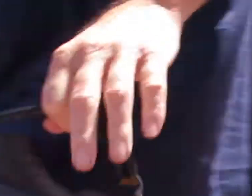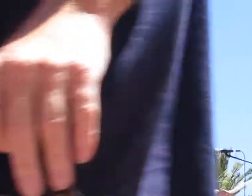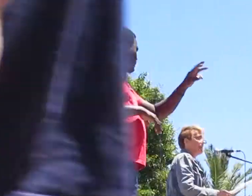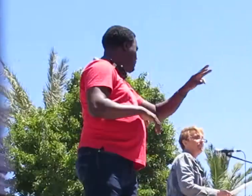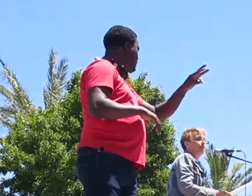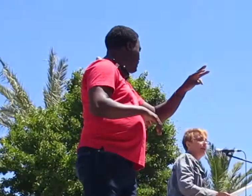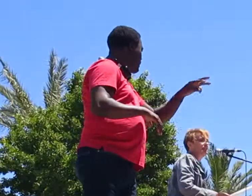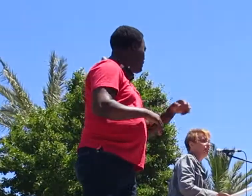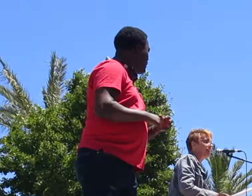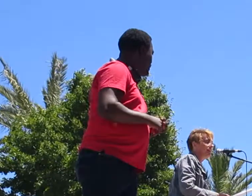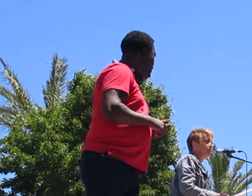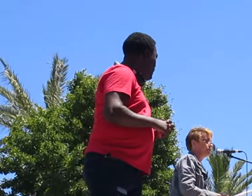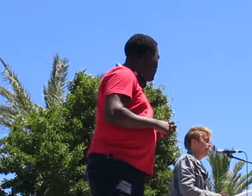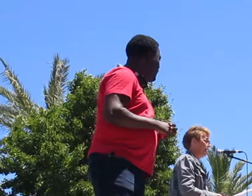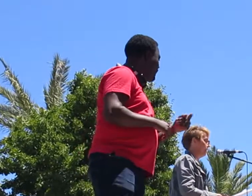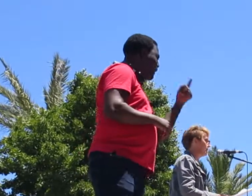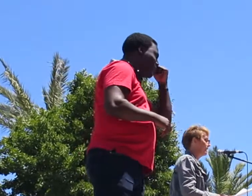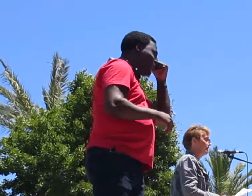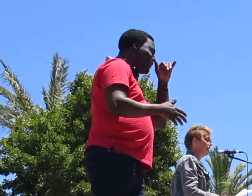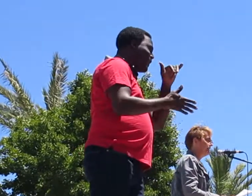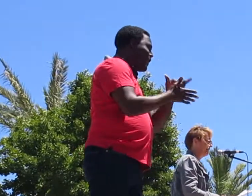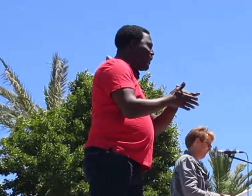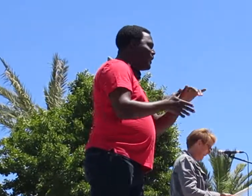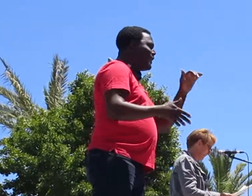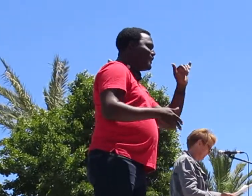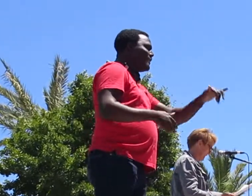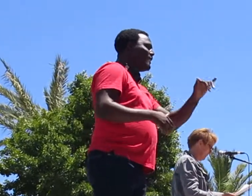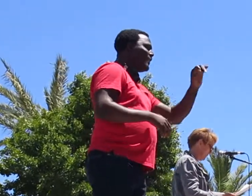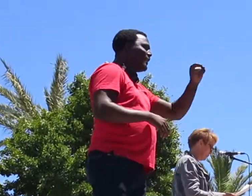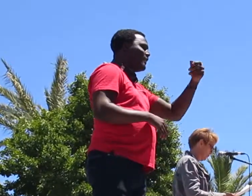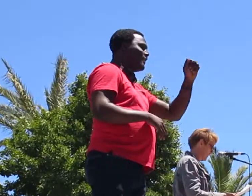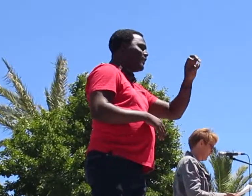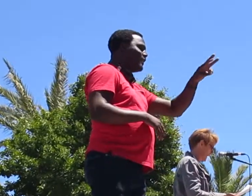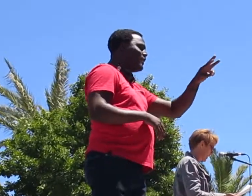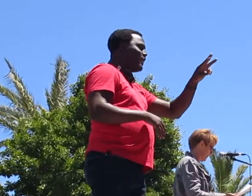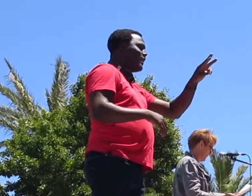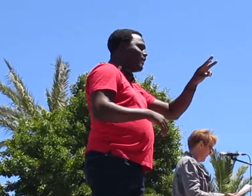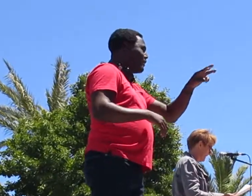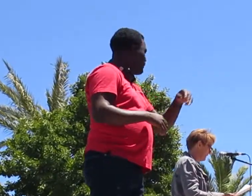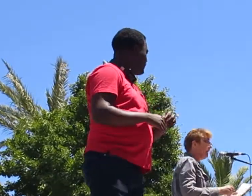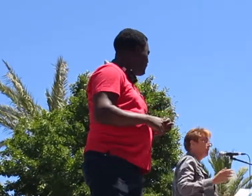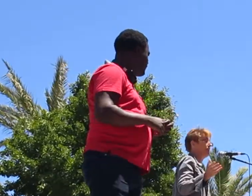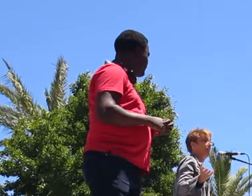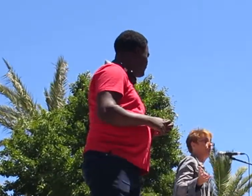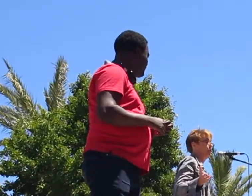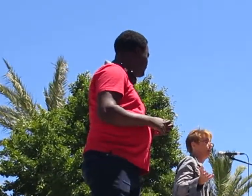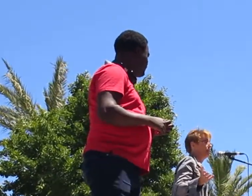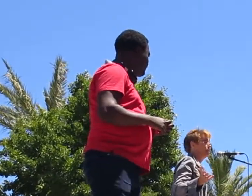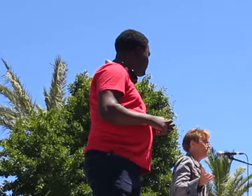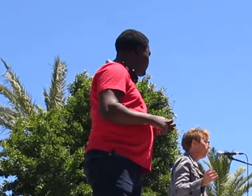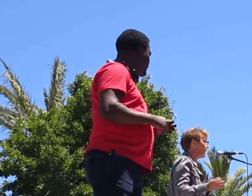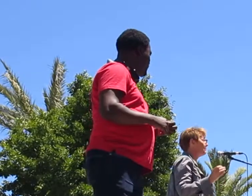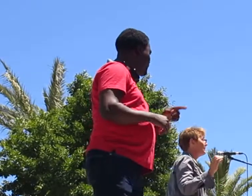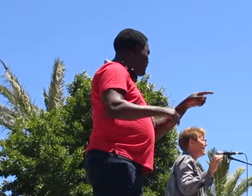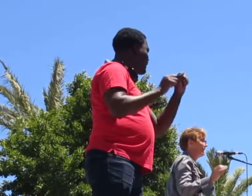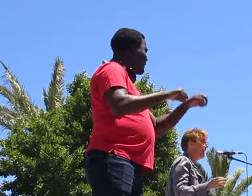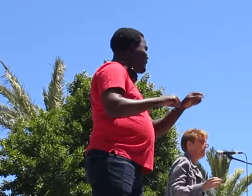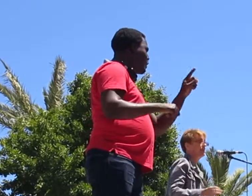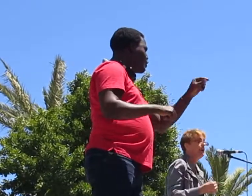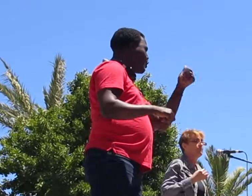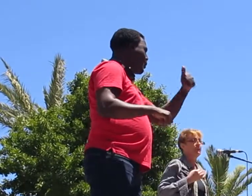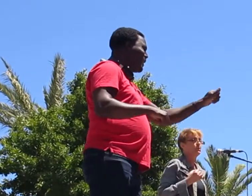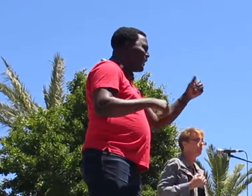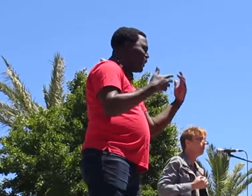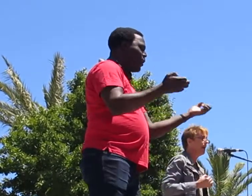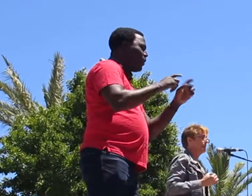turn, think that by staying in the shadows and leaning on the fact that they have a majority in the House and Senate, that they can do whatever they want, but they